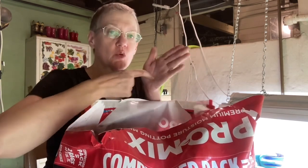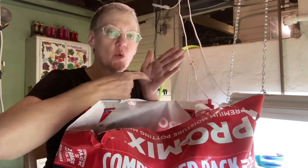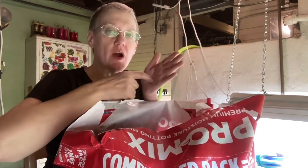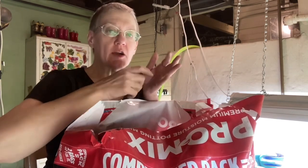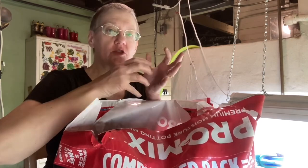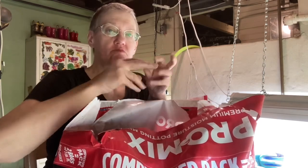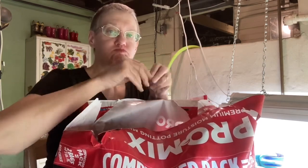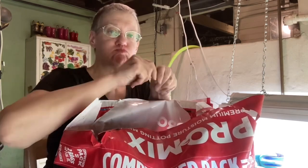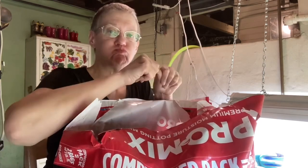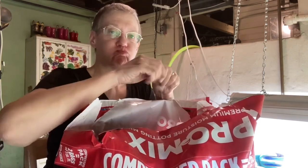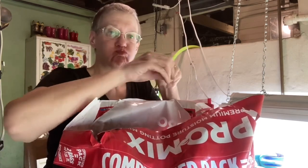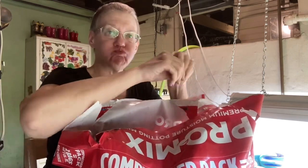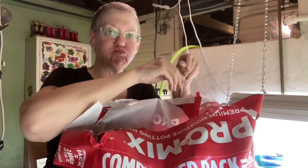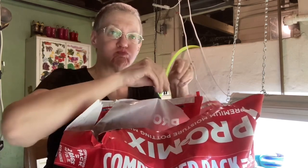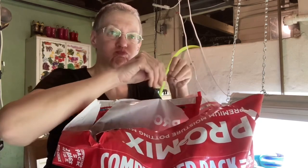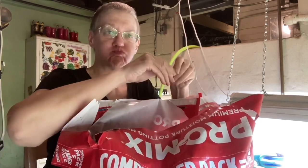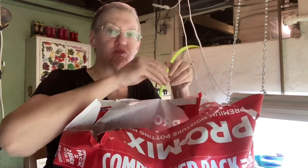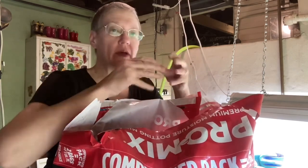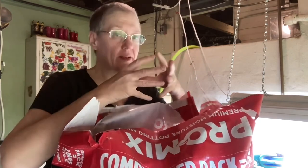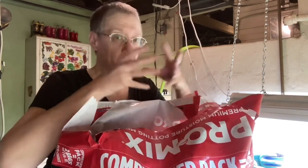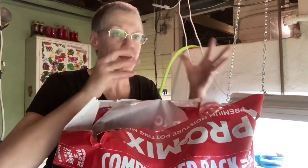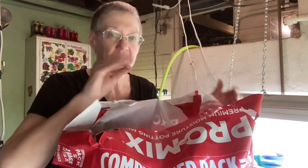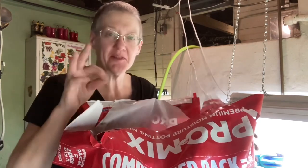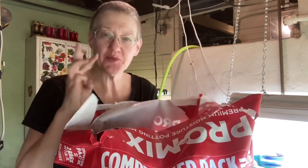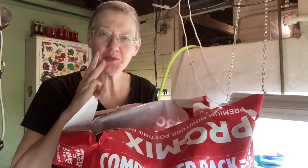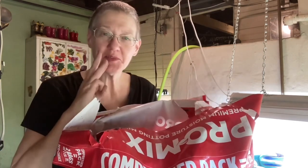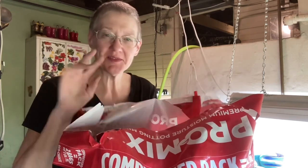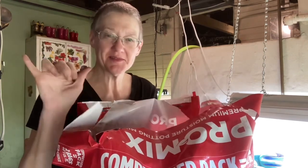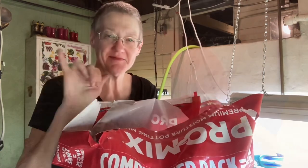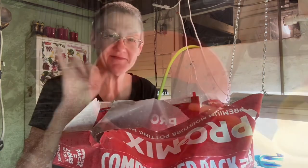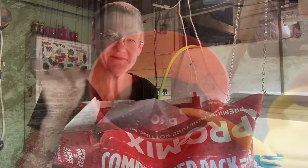you are going to need to break it apart and it's going to take a lot of water.